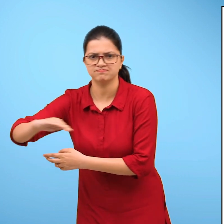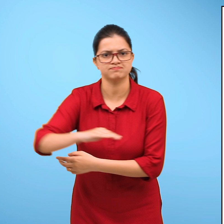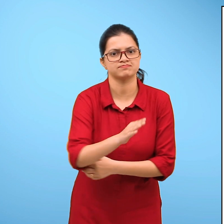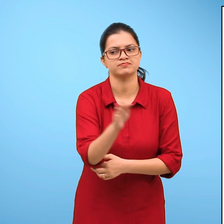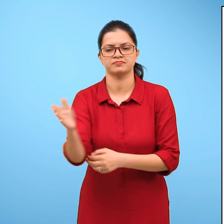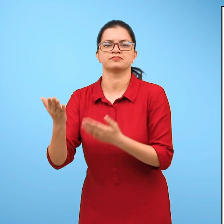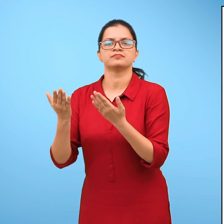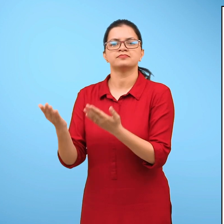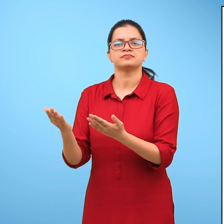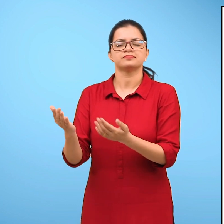Slither.